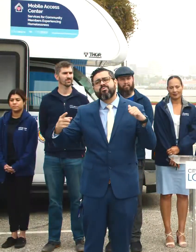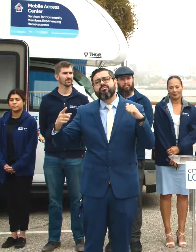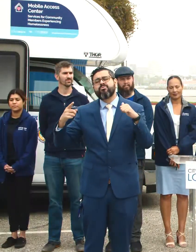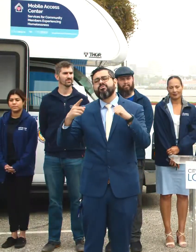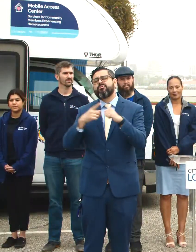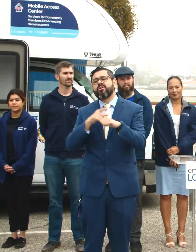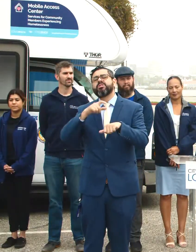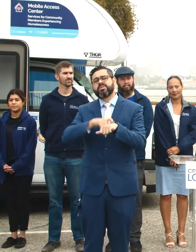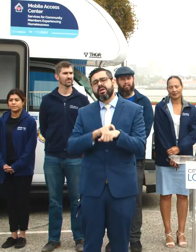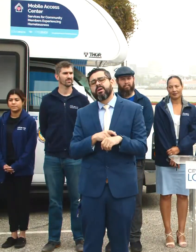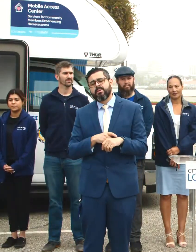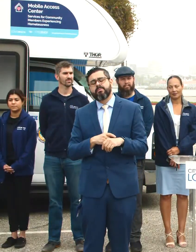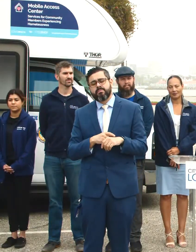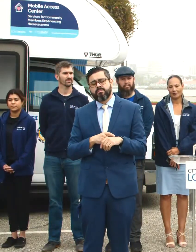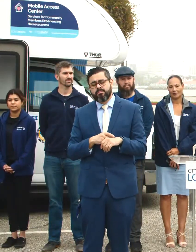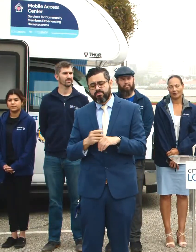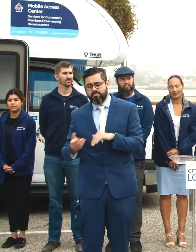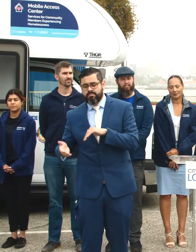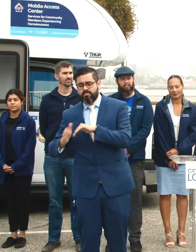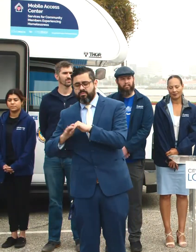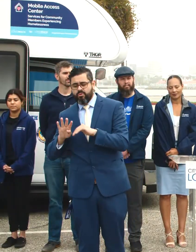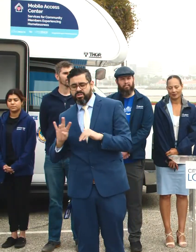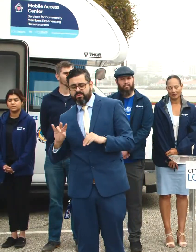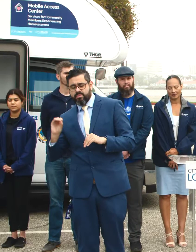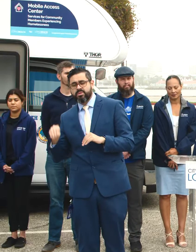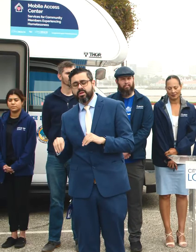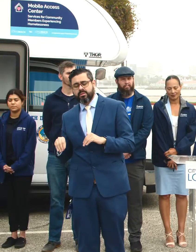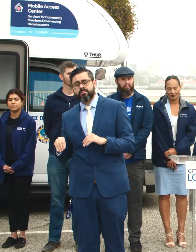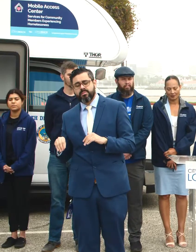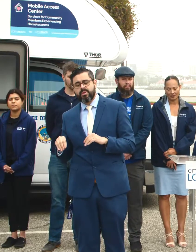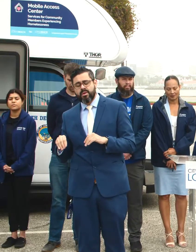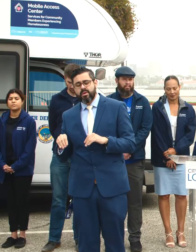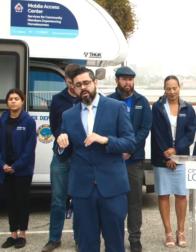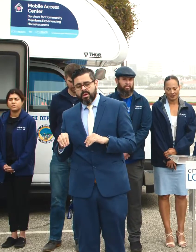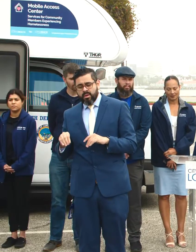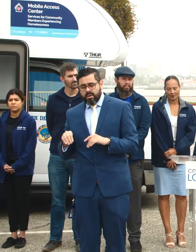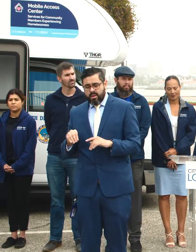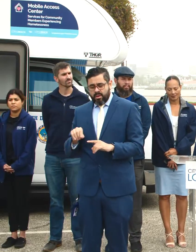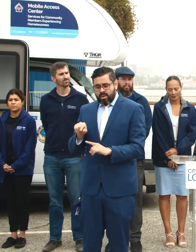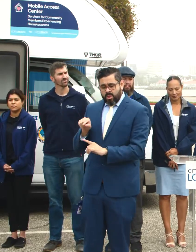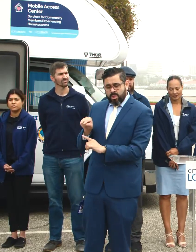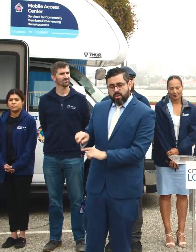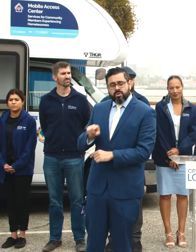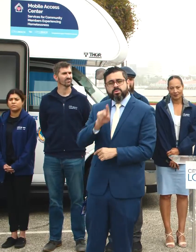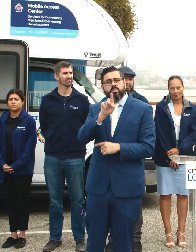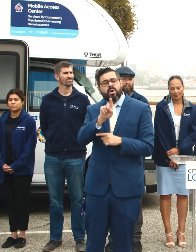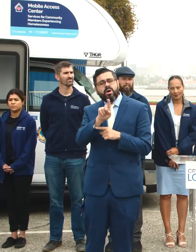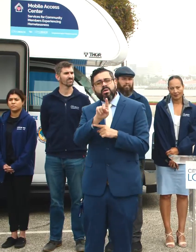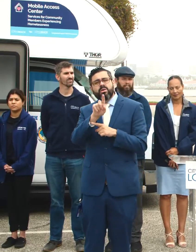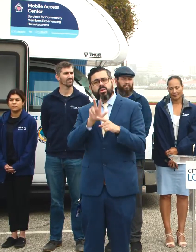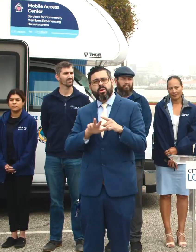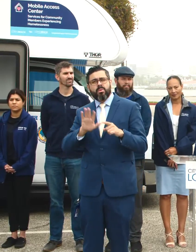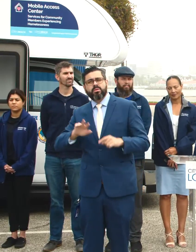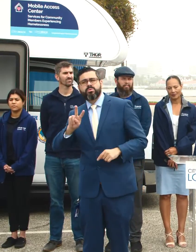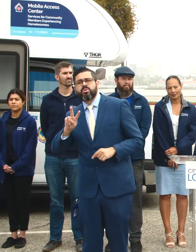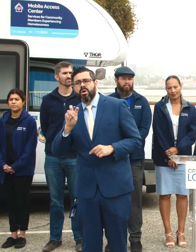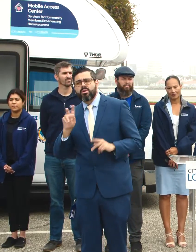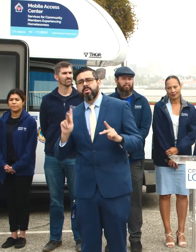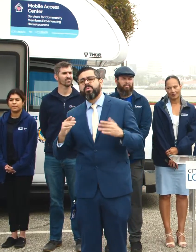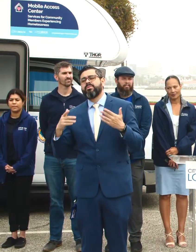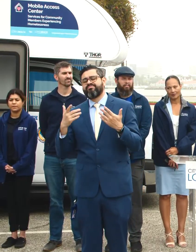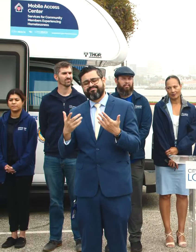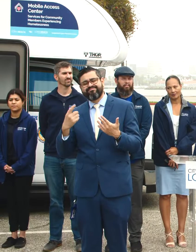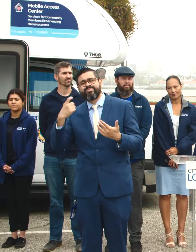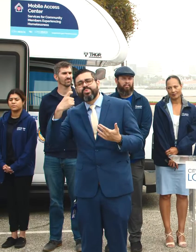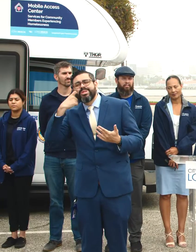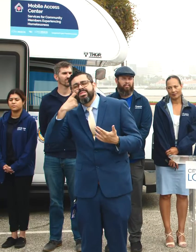time. This is up from 47% last year. Of those, approximately one-third, about 200 people, are newly homeless, which